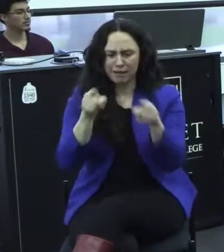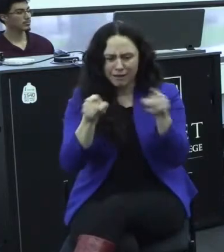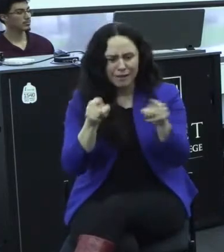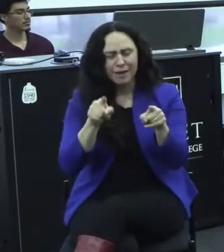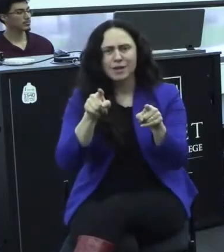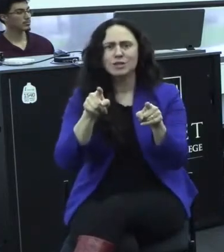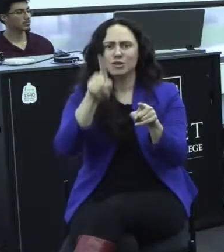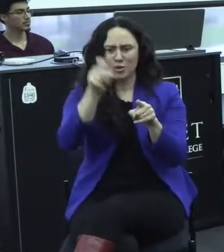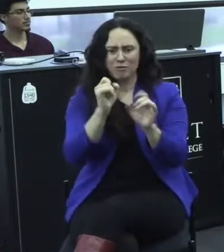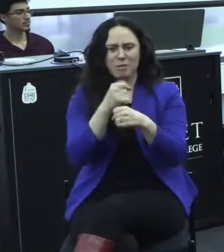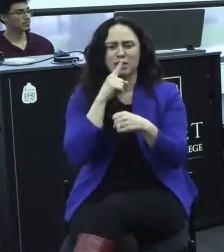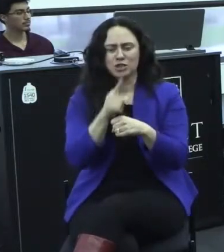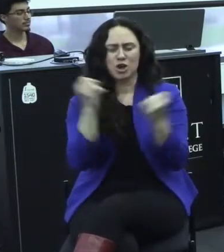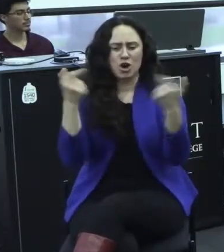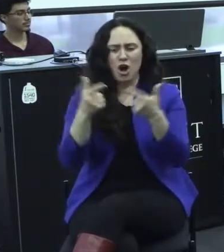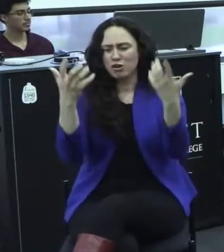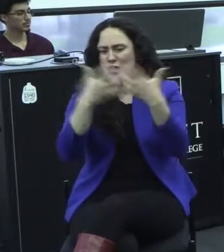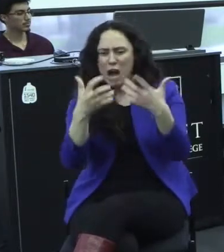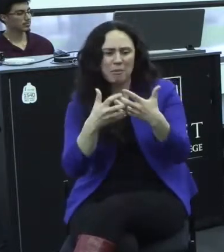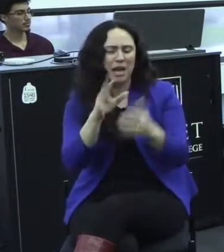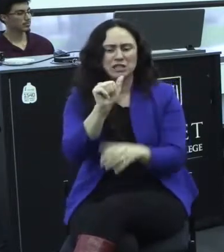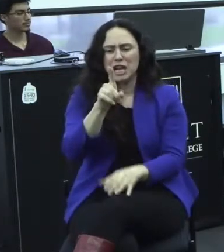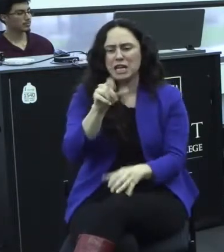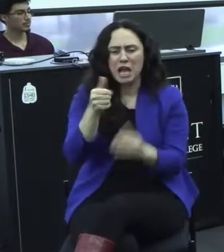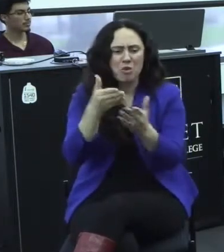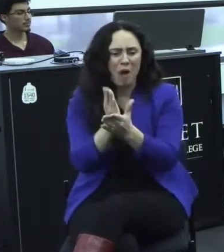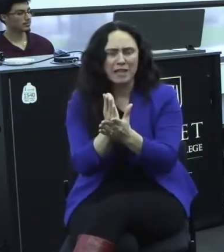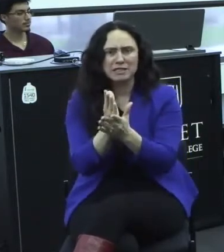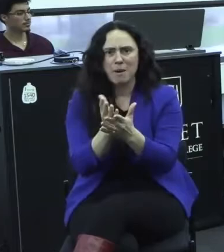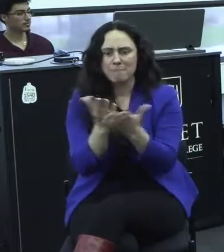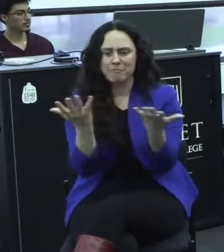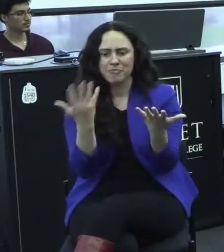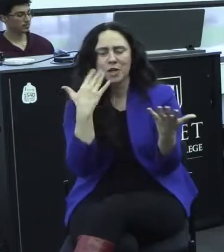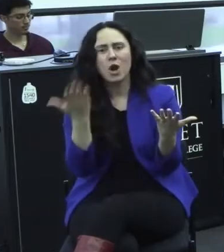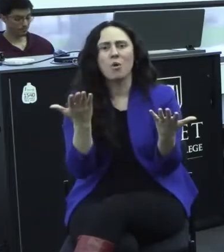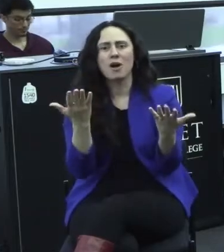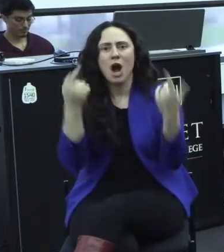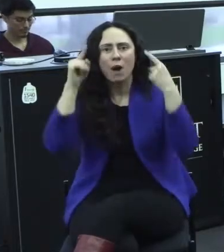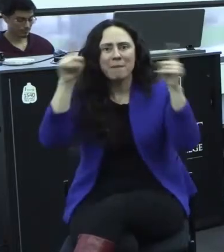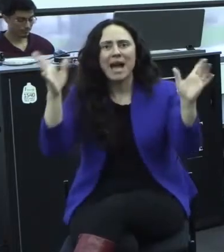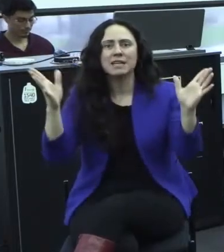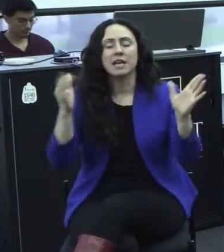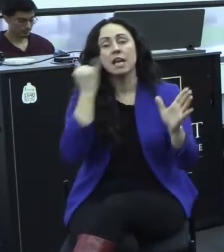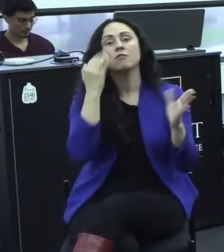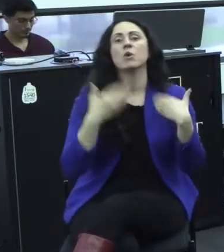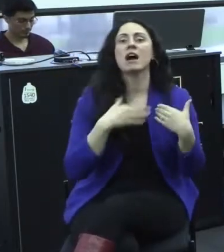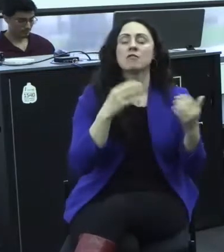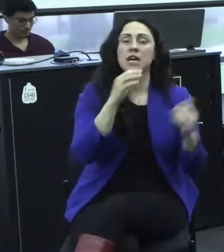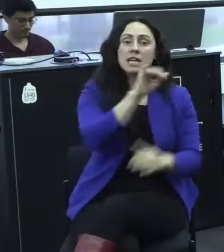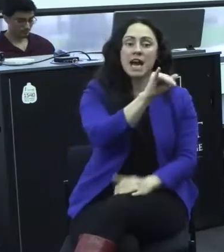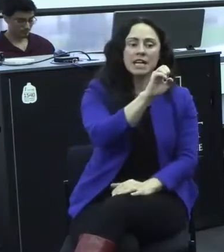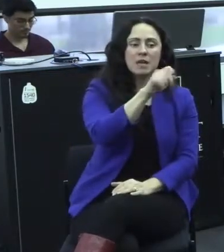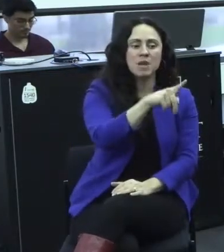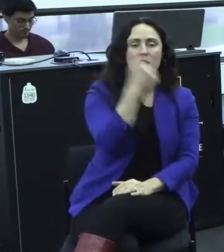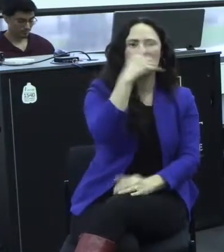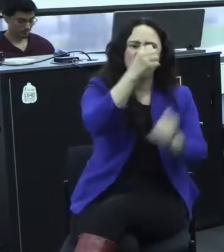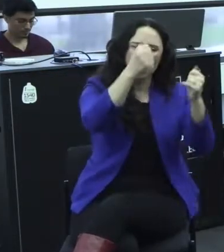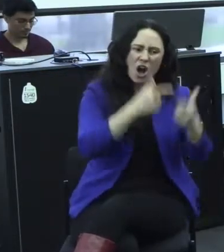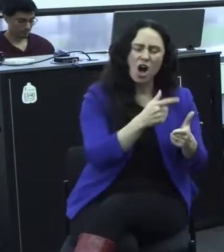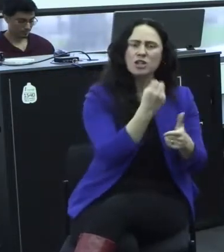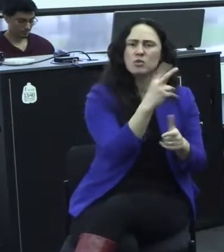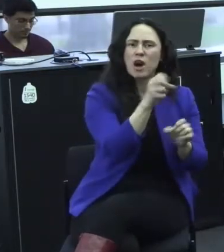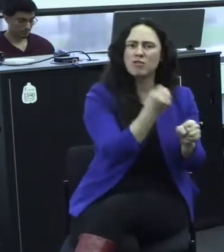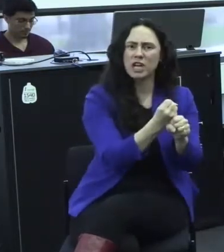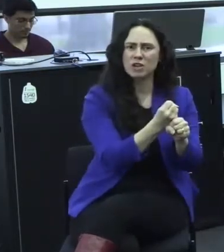accommodations, your ADA rights. You go from if you had an IEP for all 12 years of your K through 12 school, the